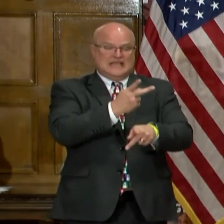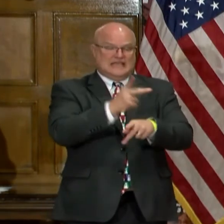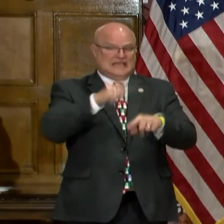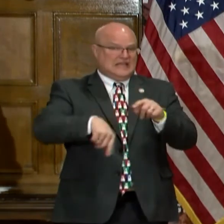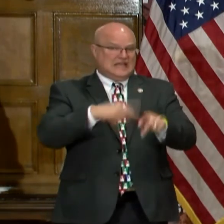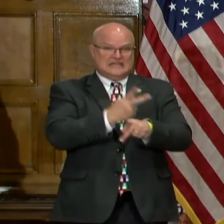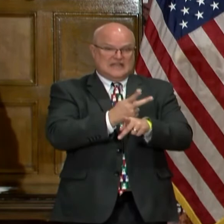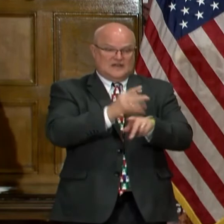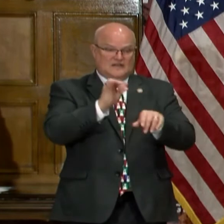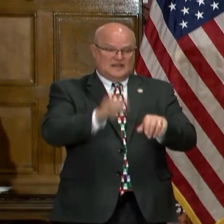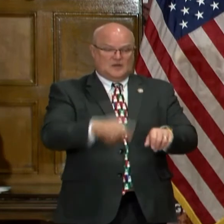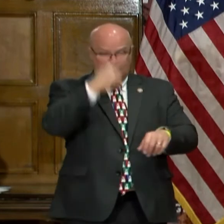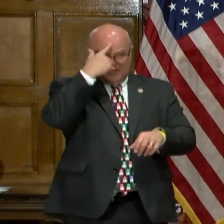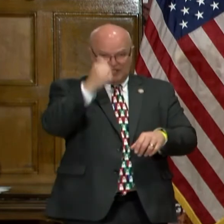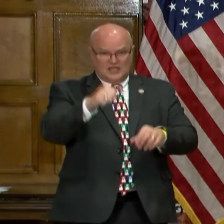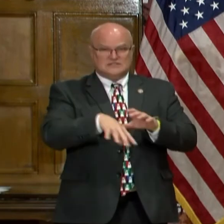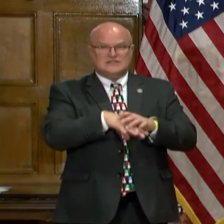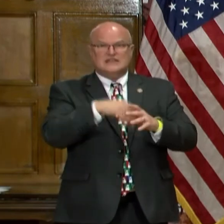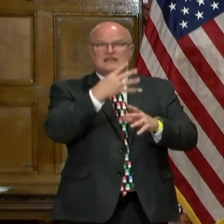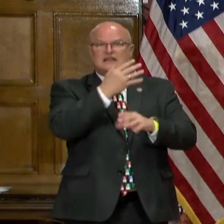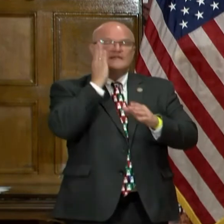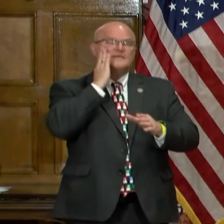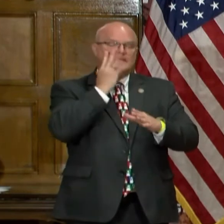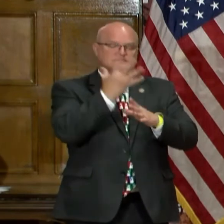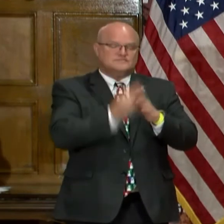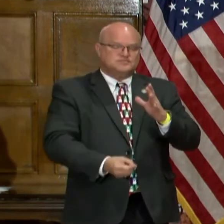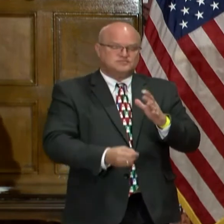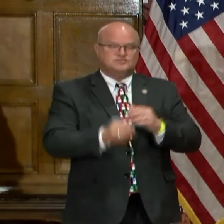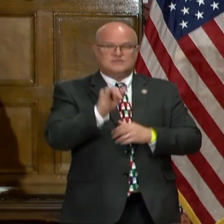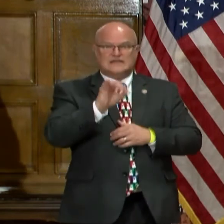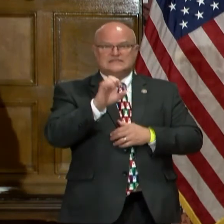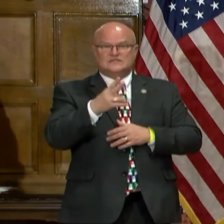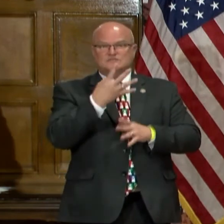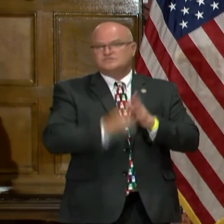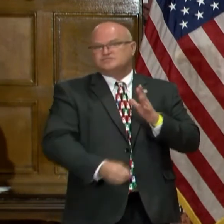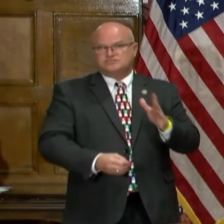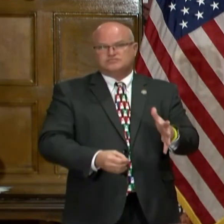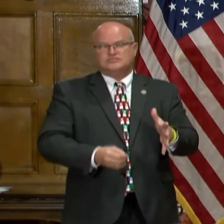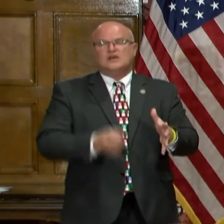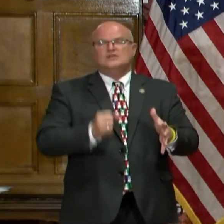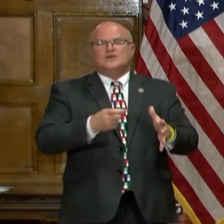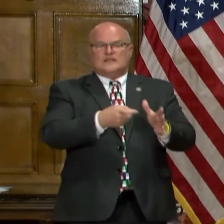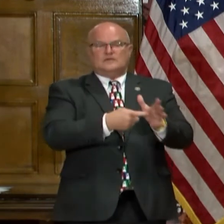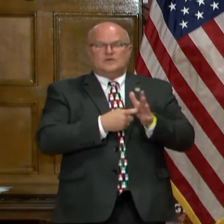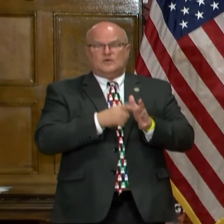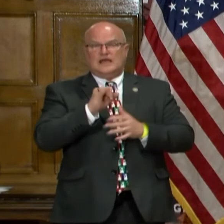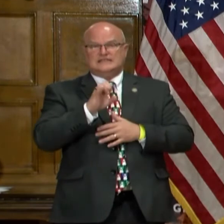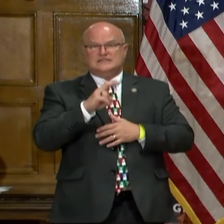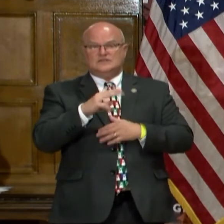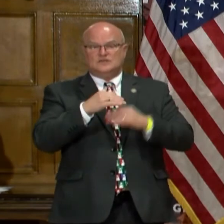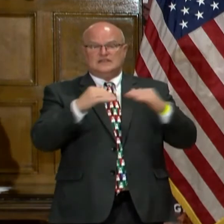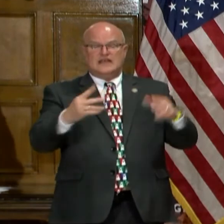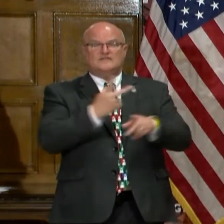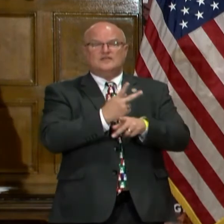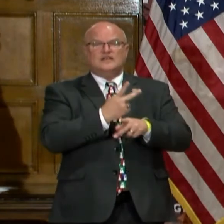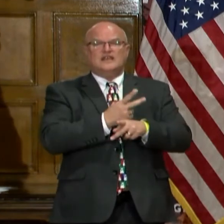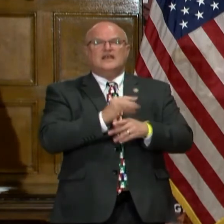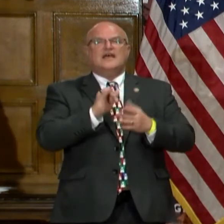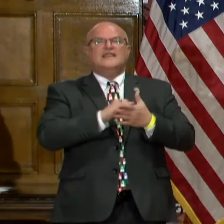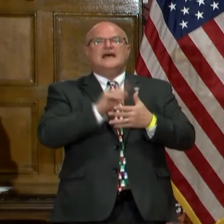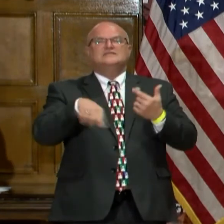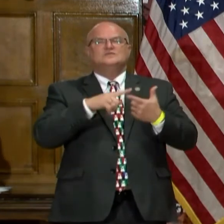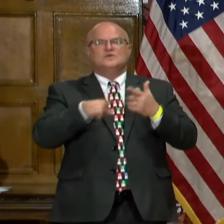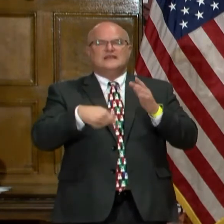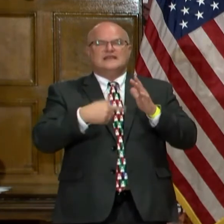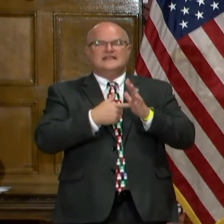the COVID patient because they are out of beds, there's no ICU, and the patient requires ICU level care, that is when